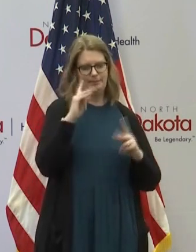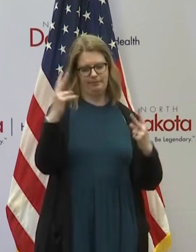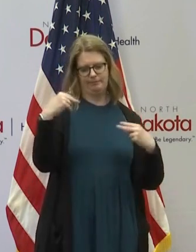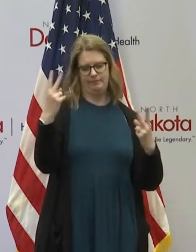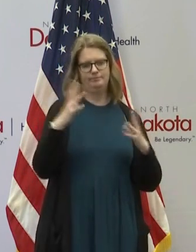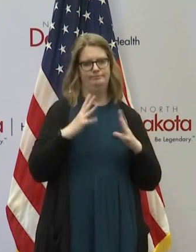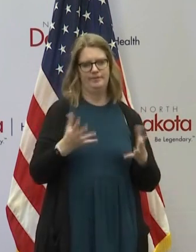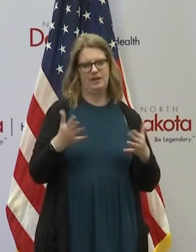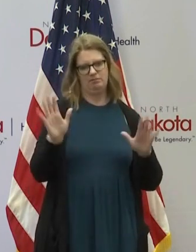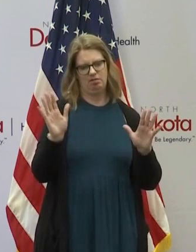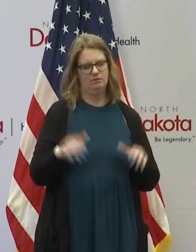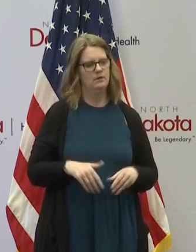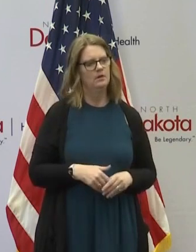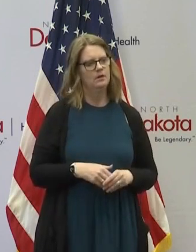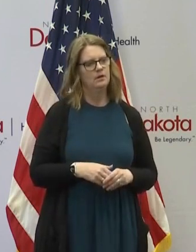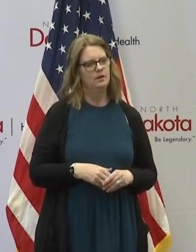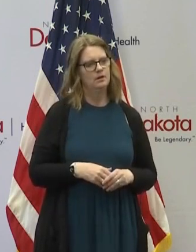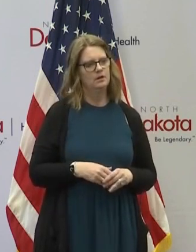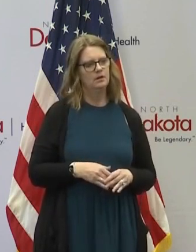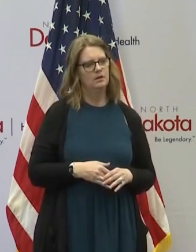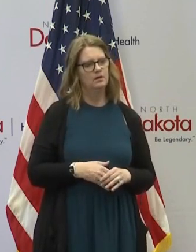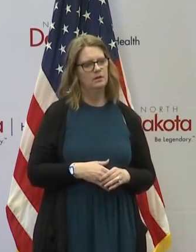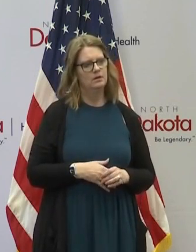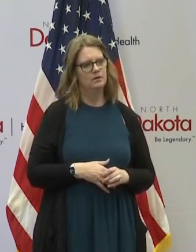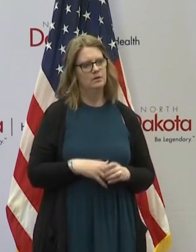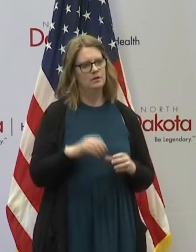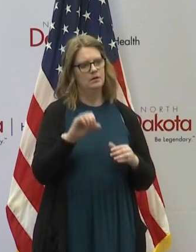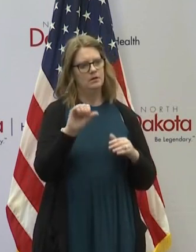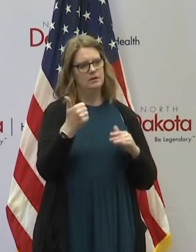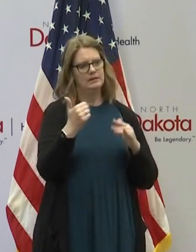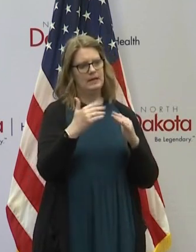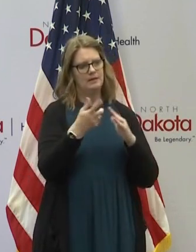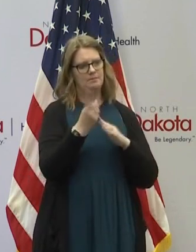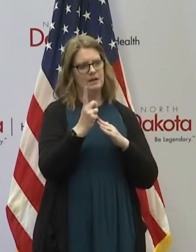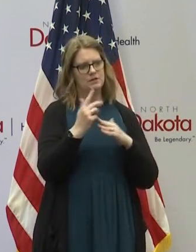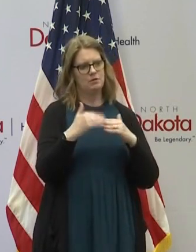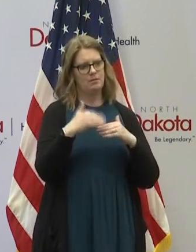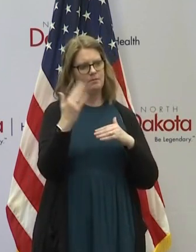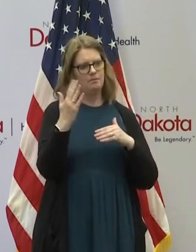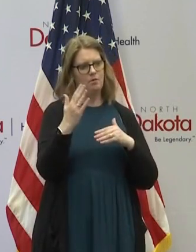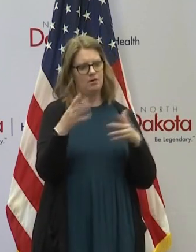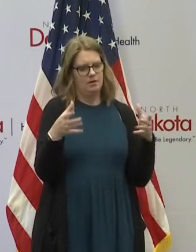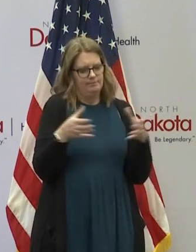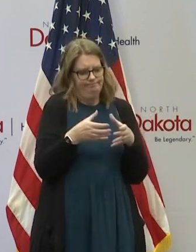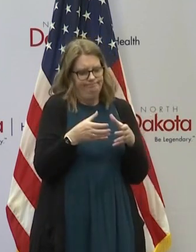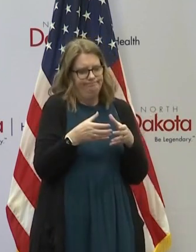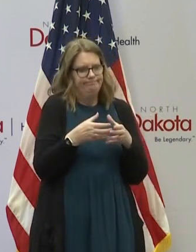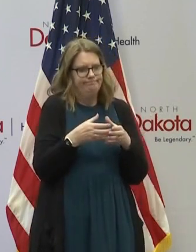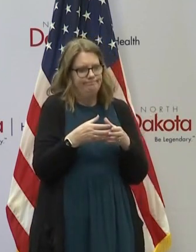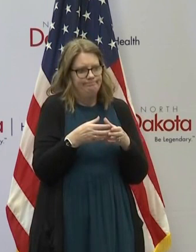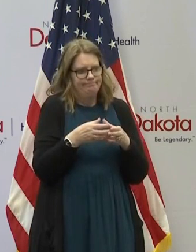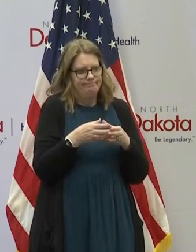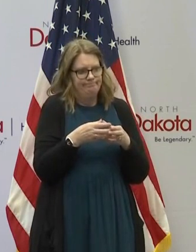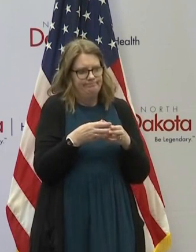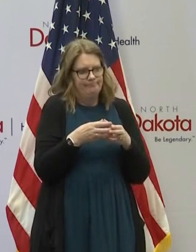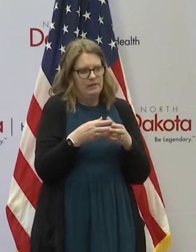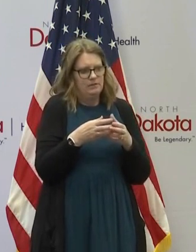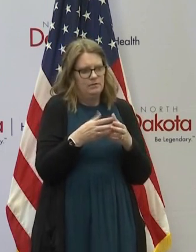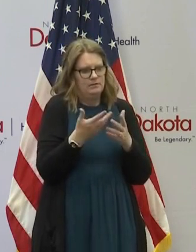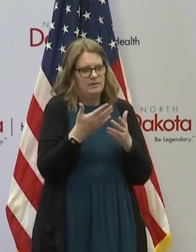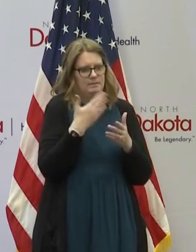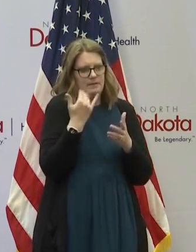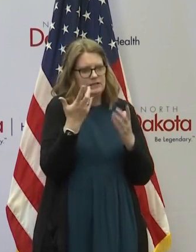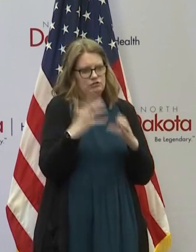I've also heard that really, unless you're in close proximity for like 10 minutes or more, is where the real concern is. That, you know, that's where you have the best chance